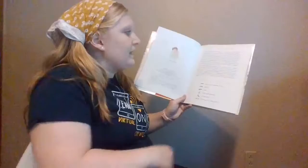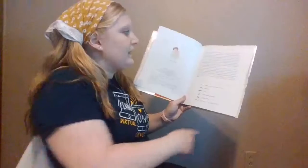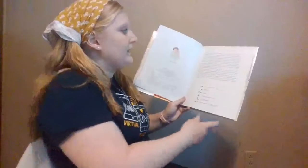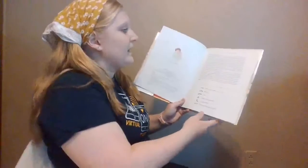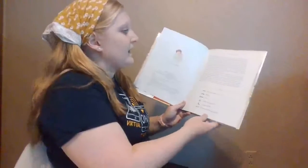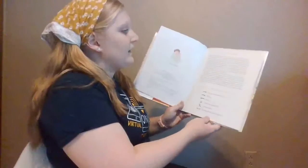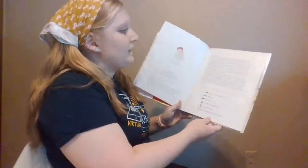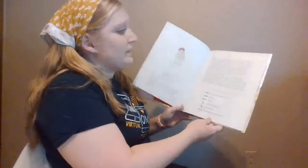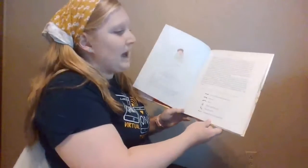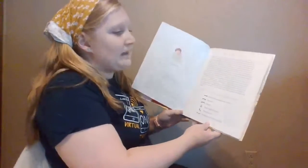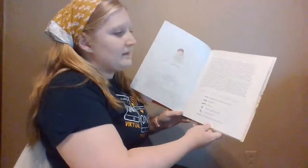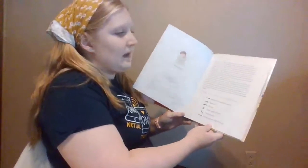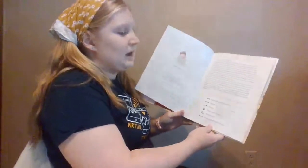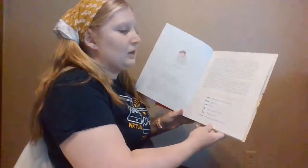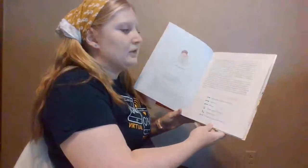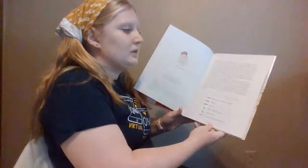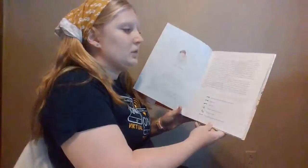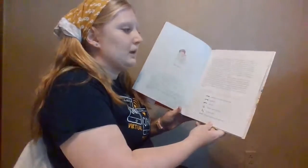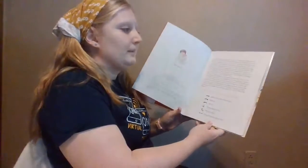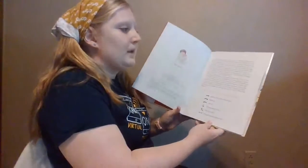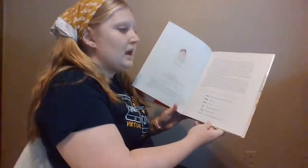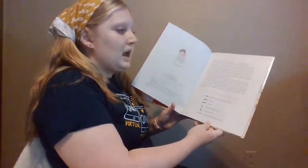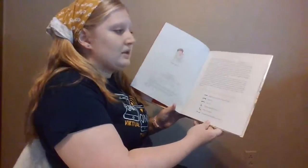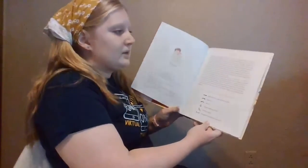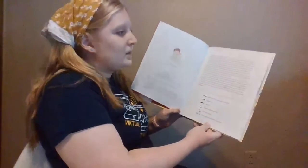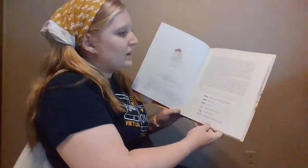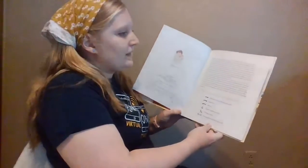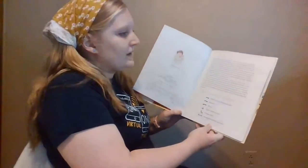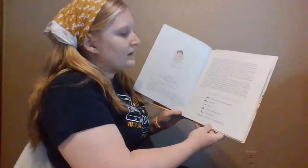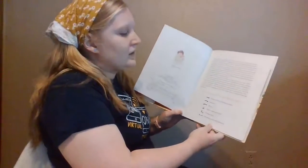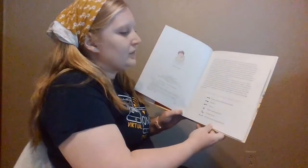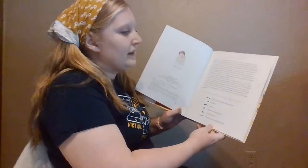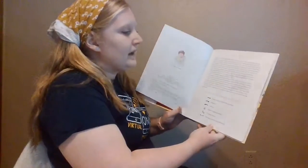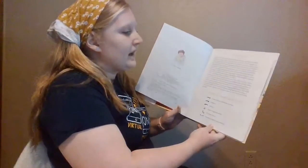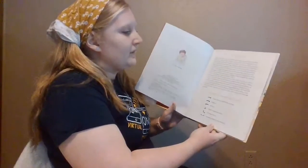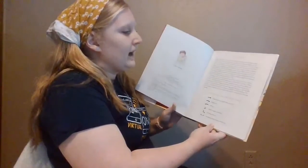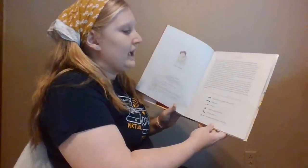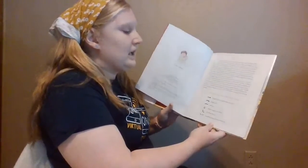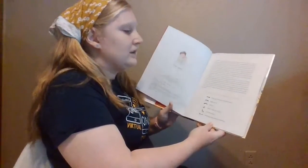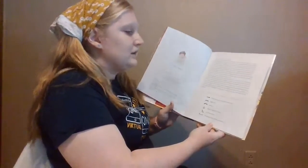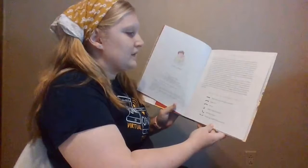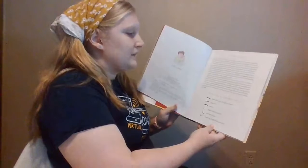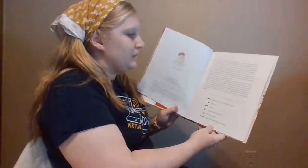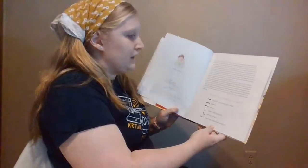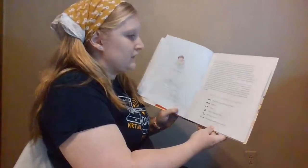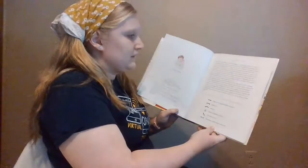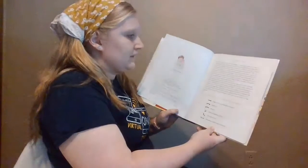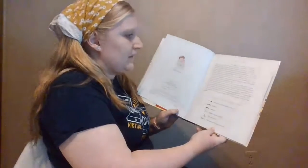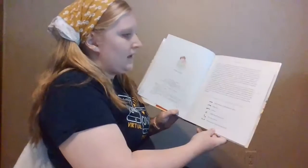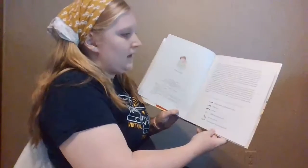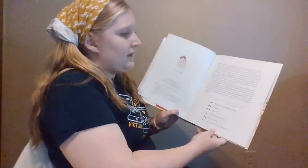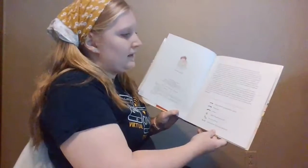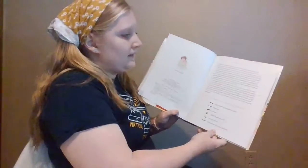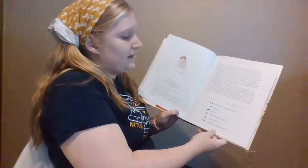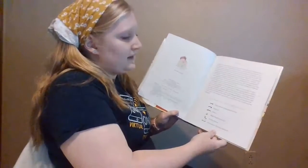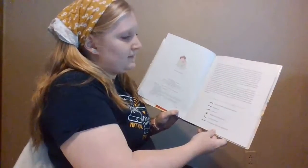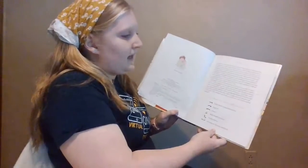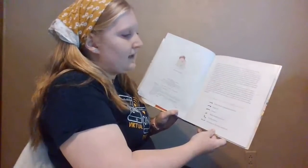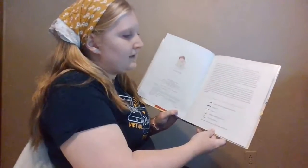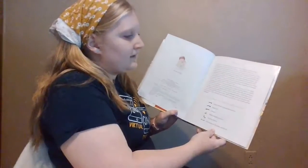They take care of their pets and go to school. In school, they learn to read and write and use computers. They study science